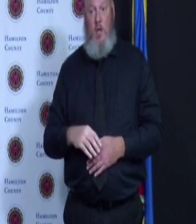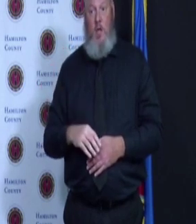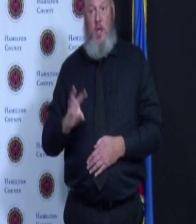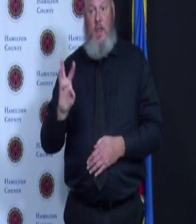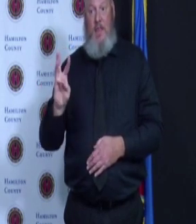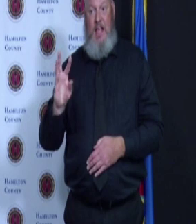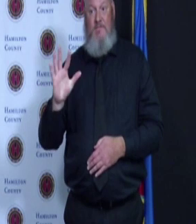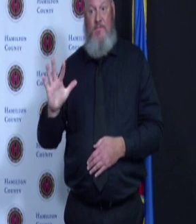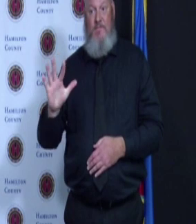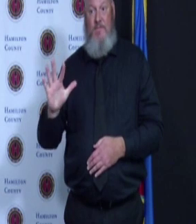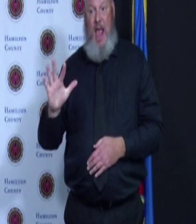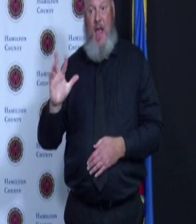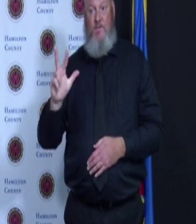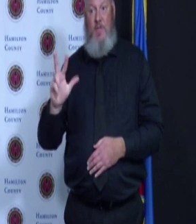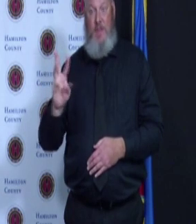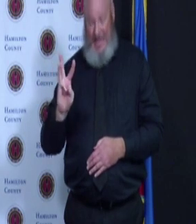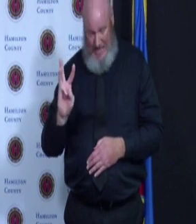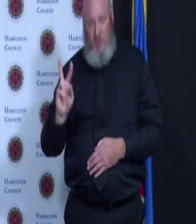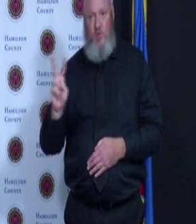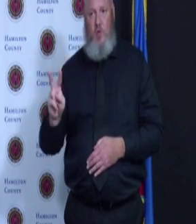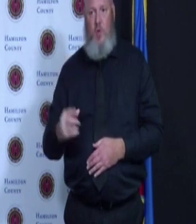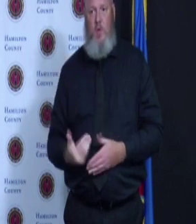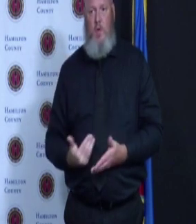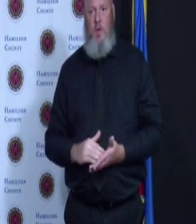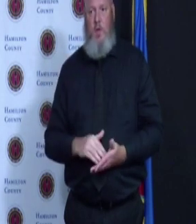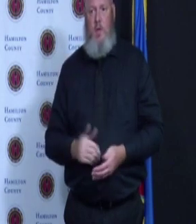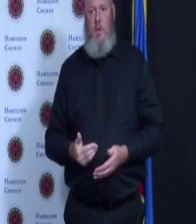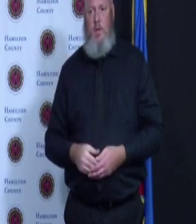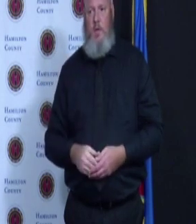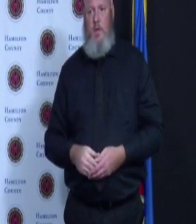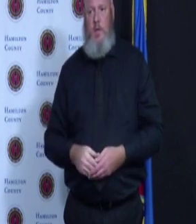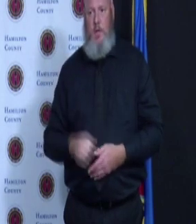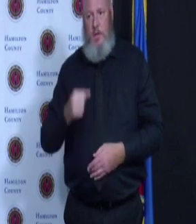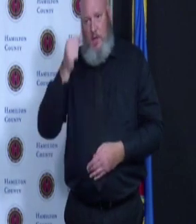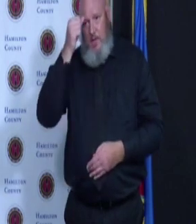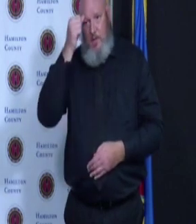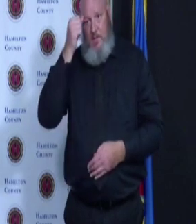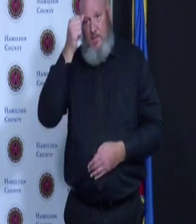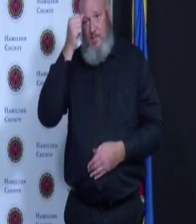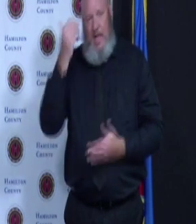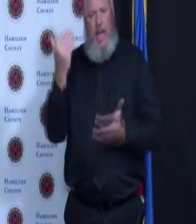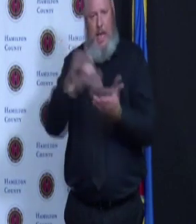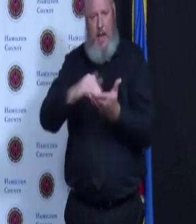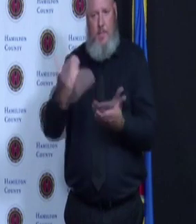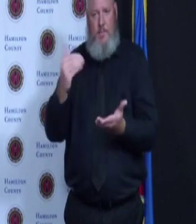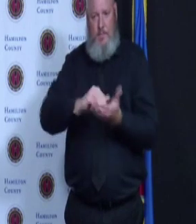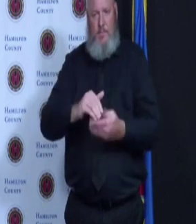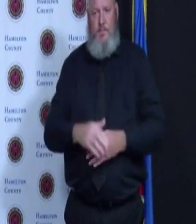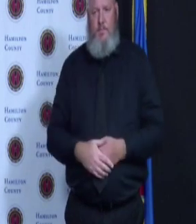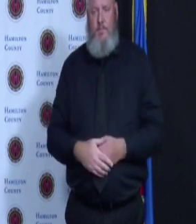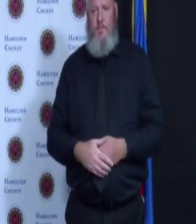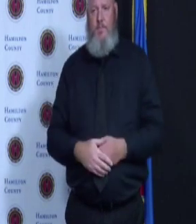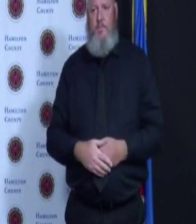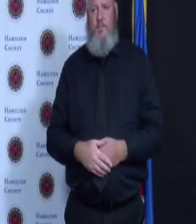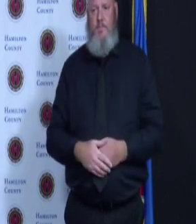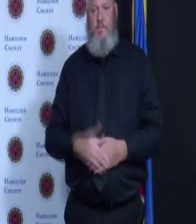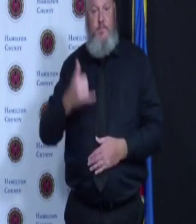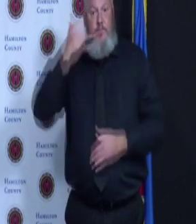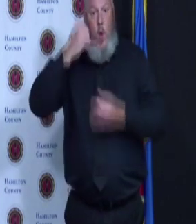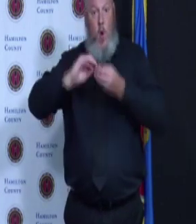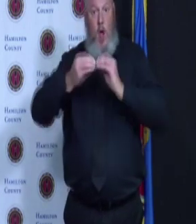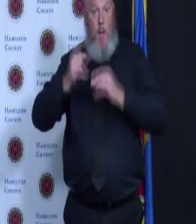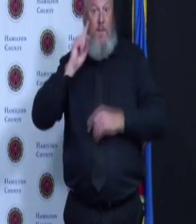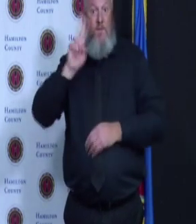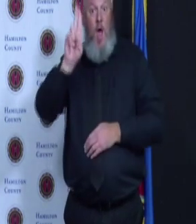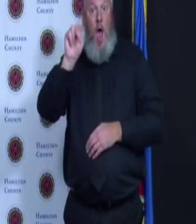1-877-644-6562. A follow-up on that. Bridget. So I wasn't finished. So I do want to